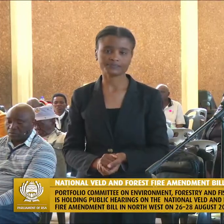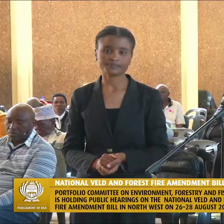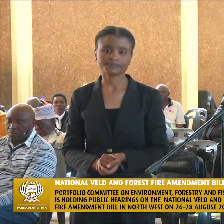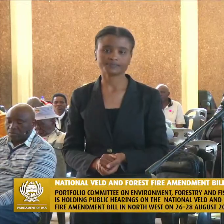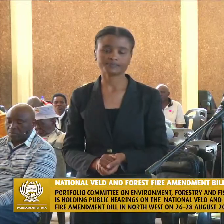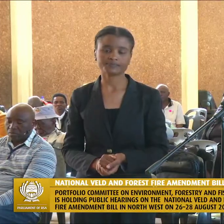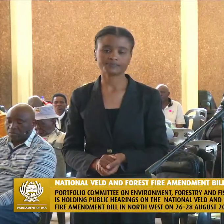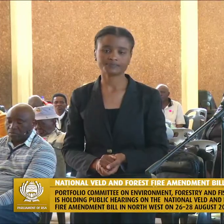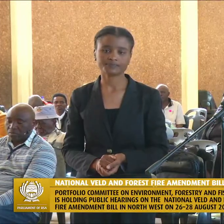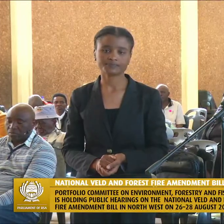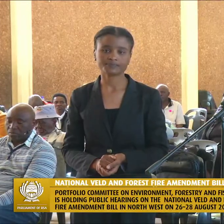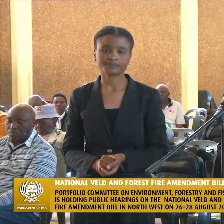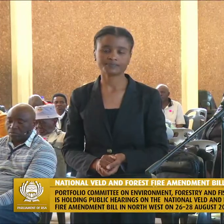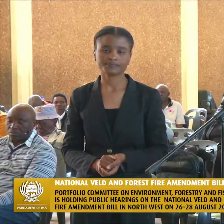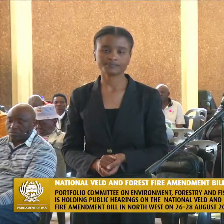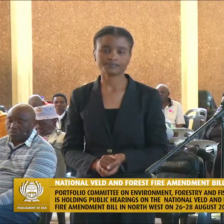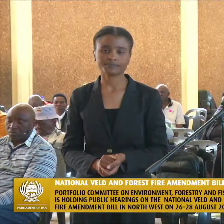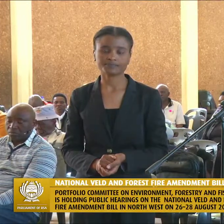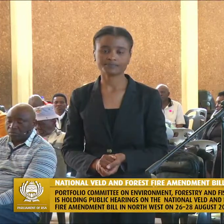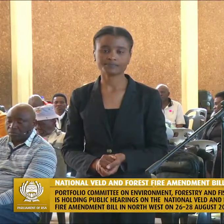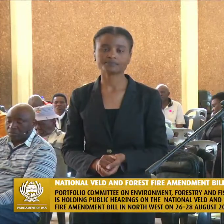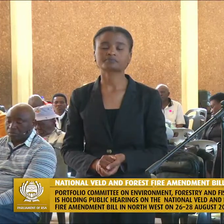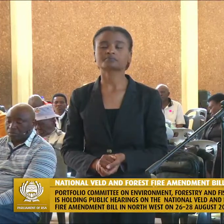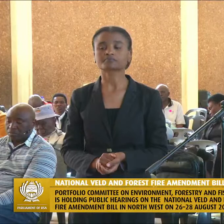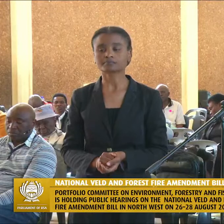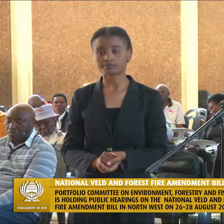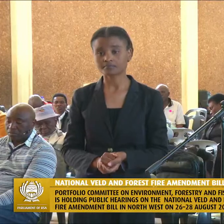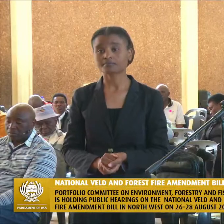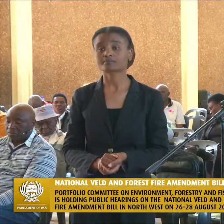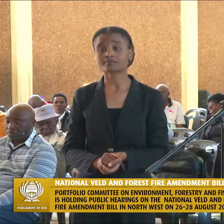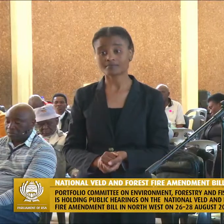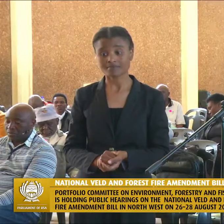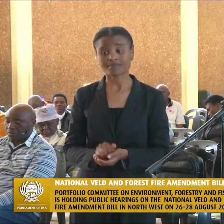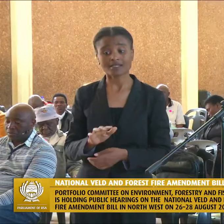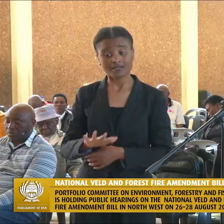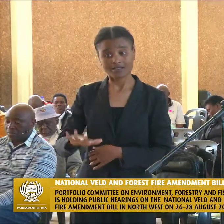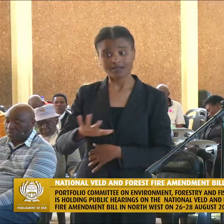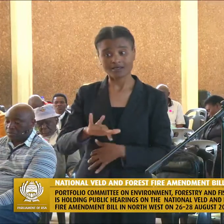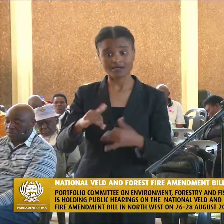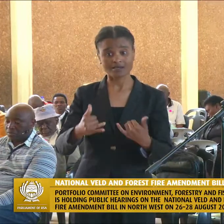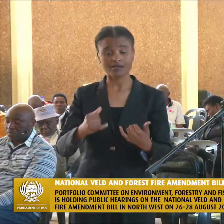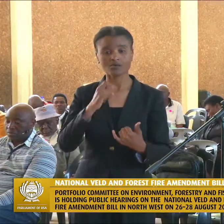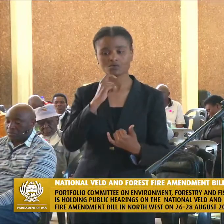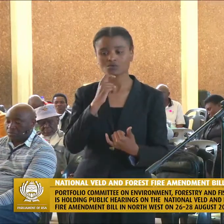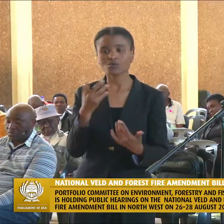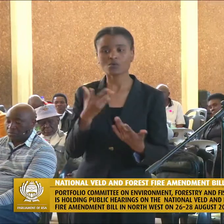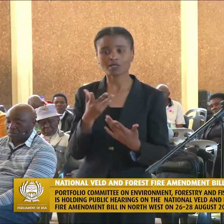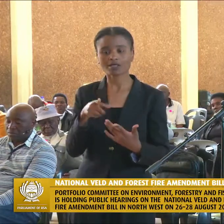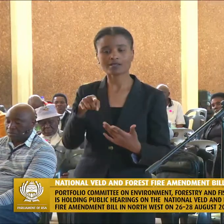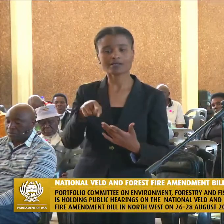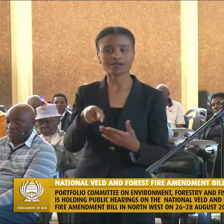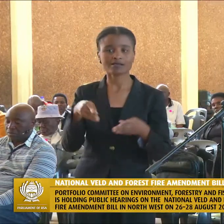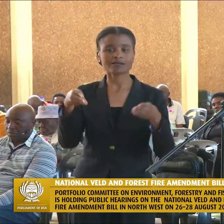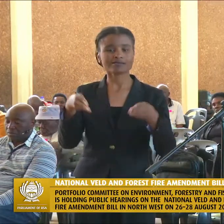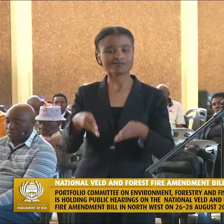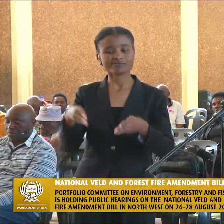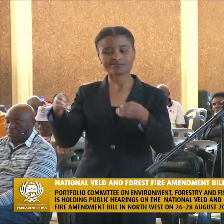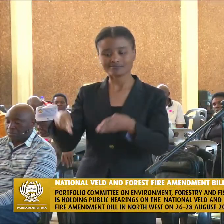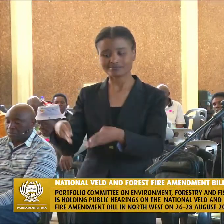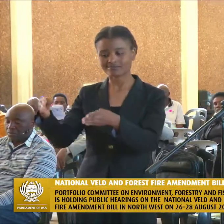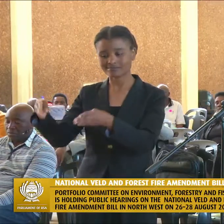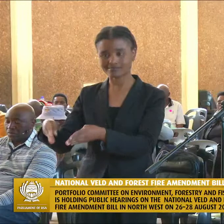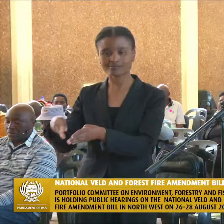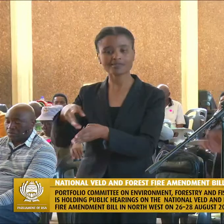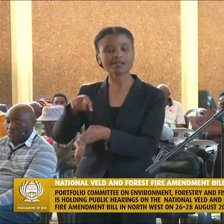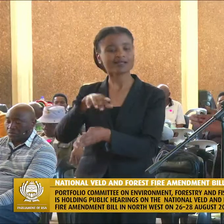even the area where they are grazing at that moment is just at their graveyard as it is not